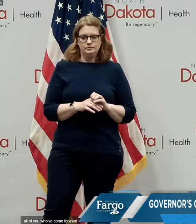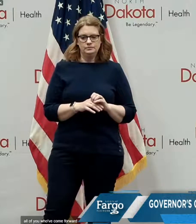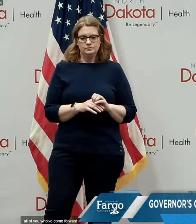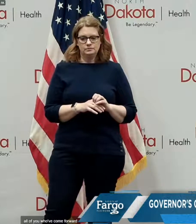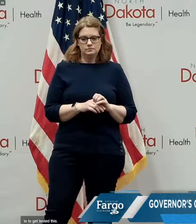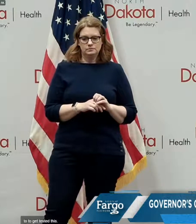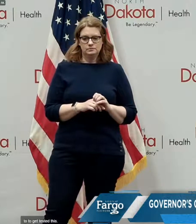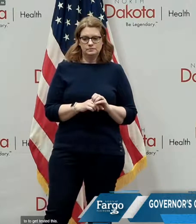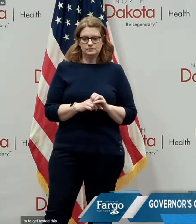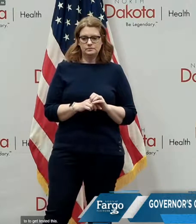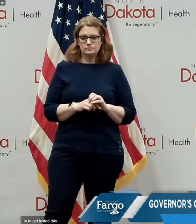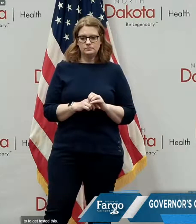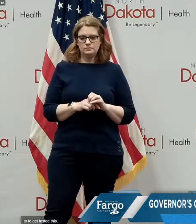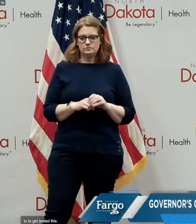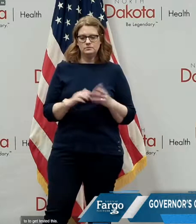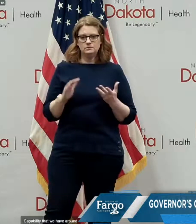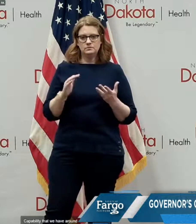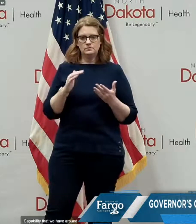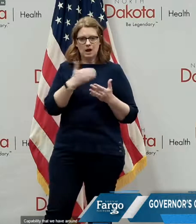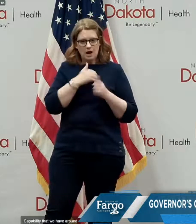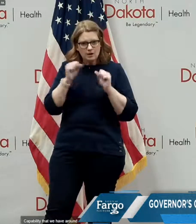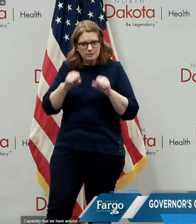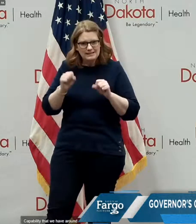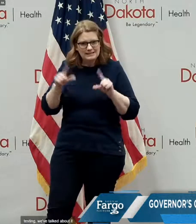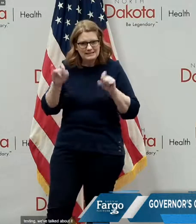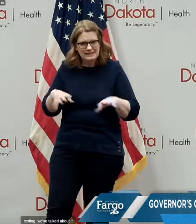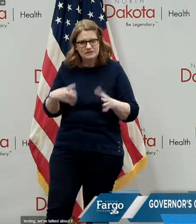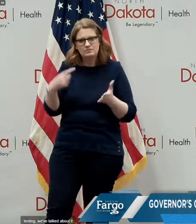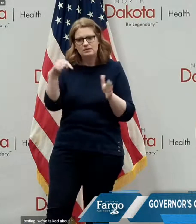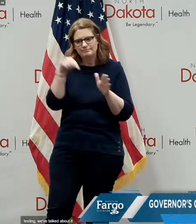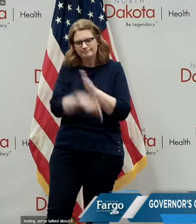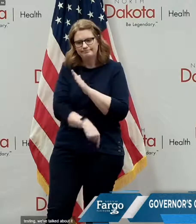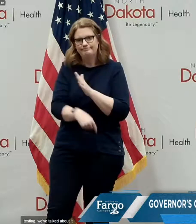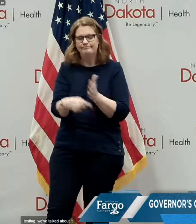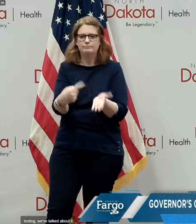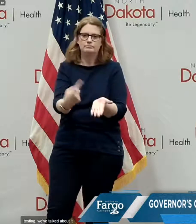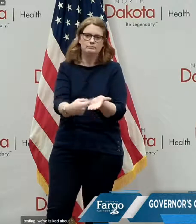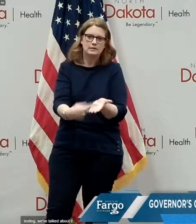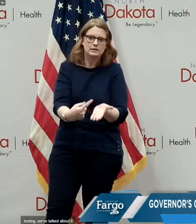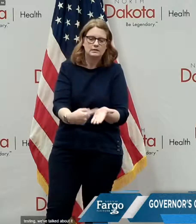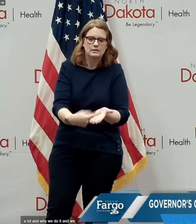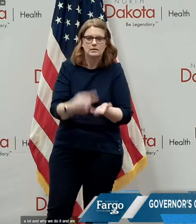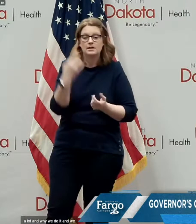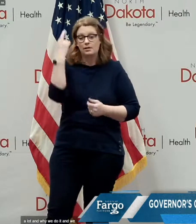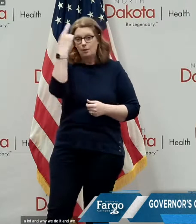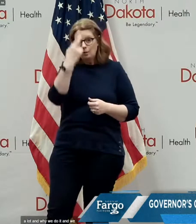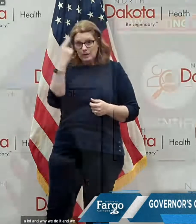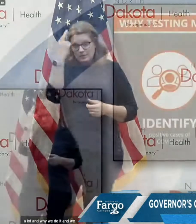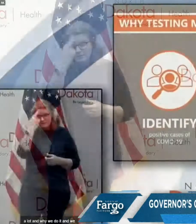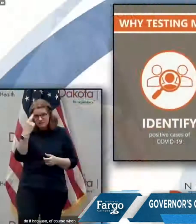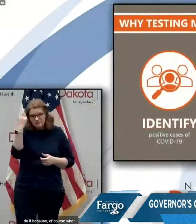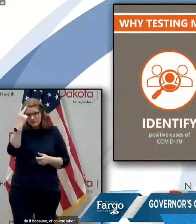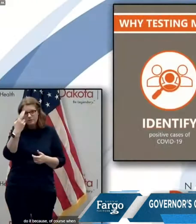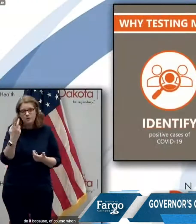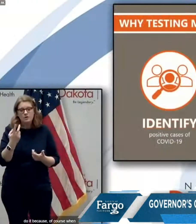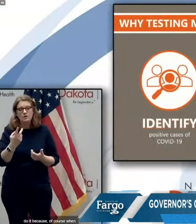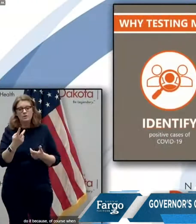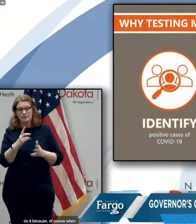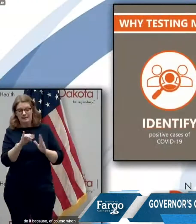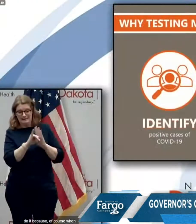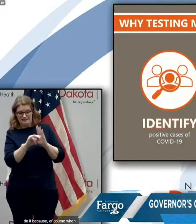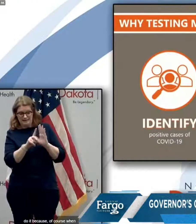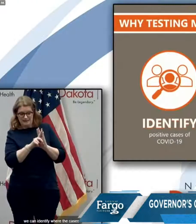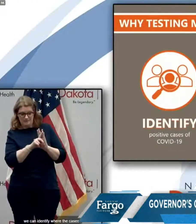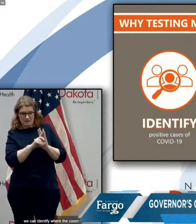capability that we have around testing, we've talked about it a lot and why we do it, and we do it because, of course, when we can identify where the cases are,